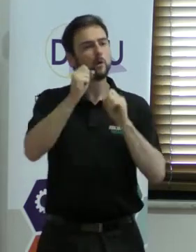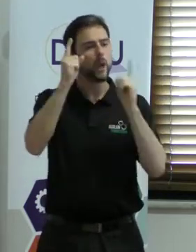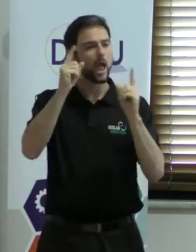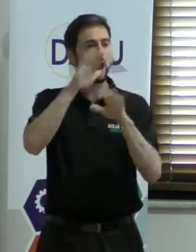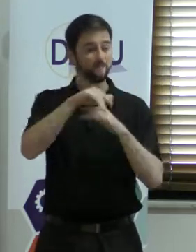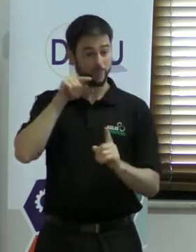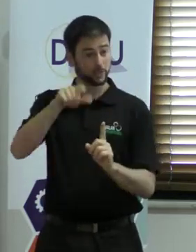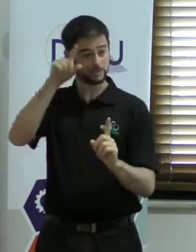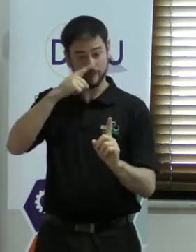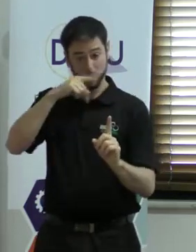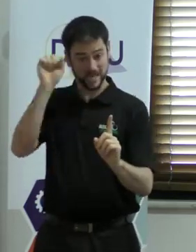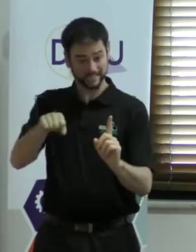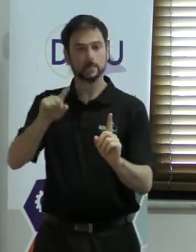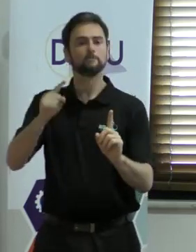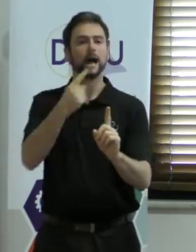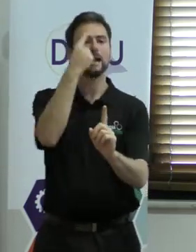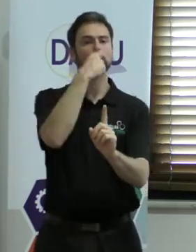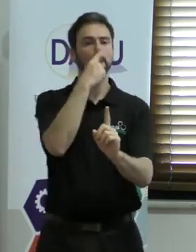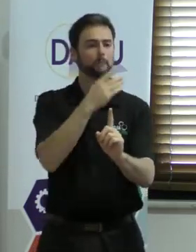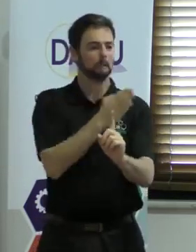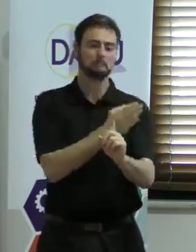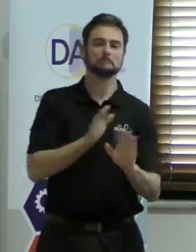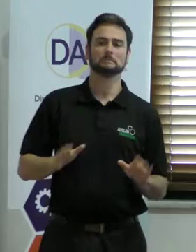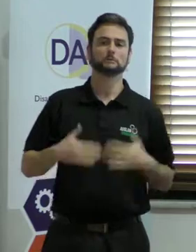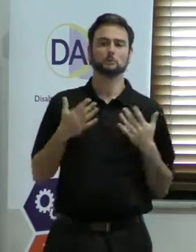advocacy services or